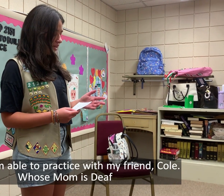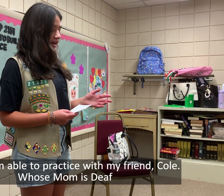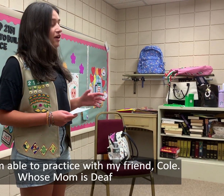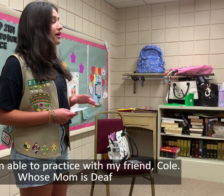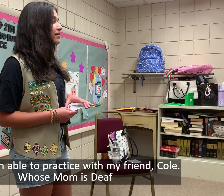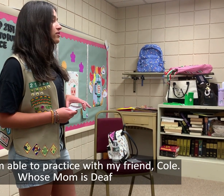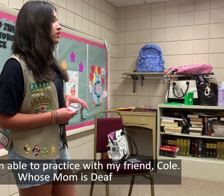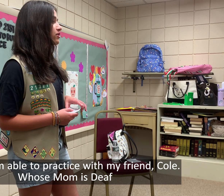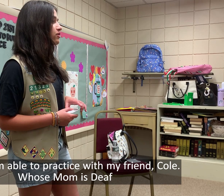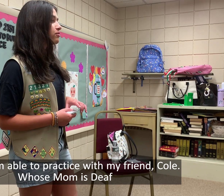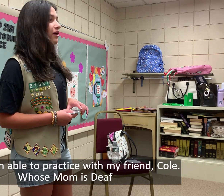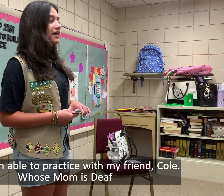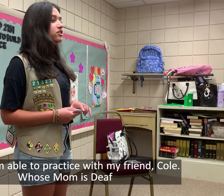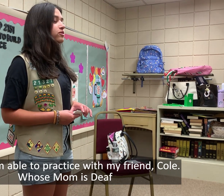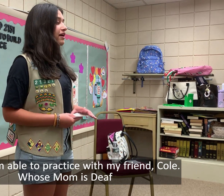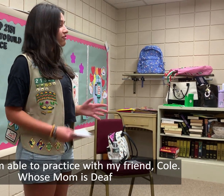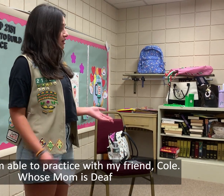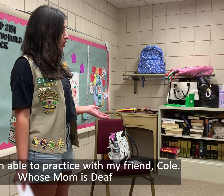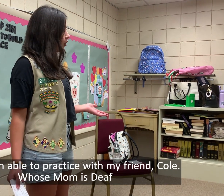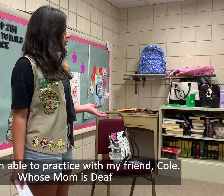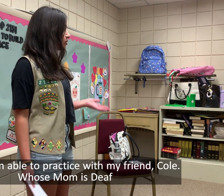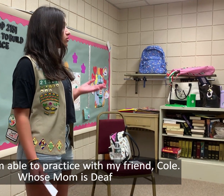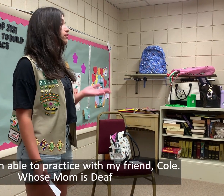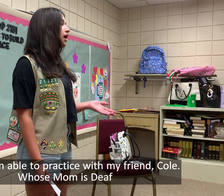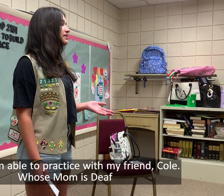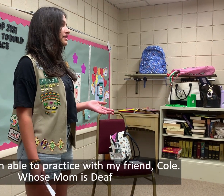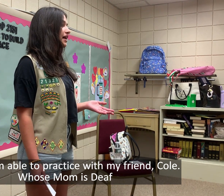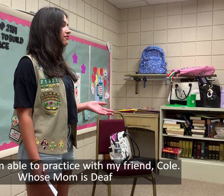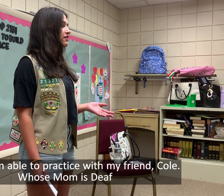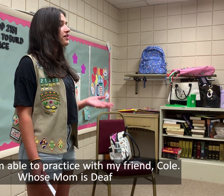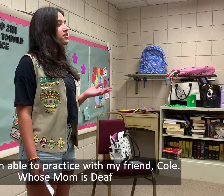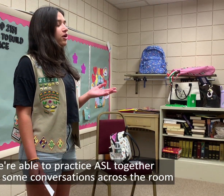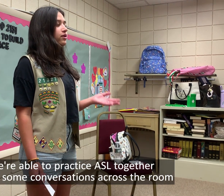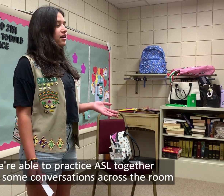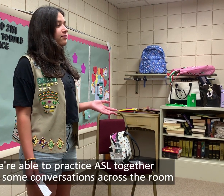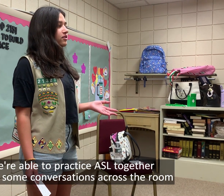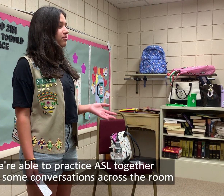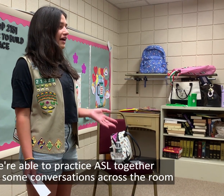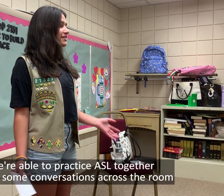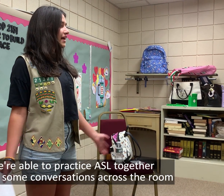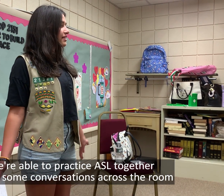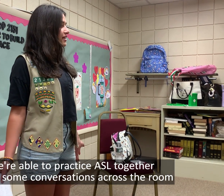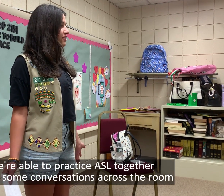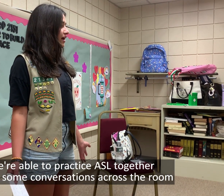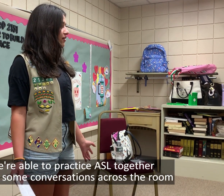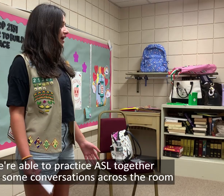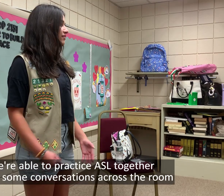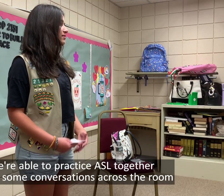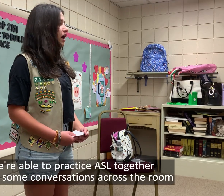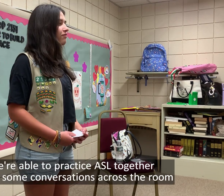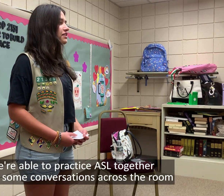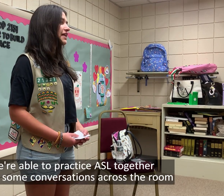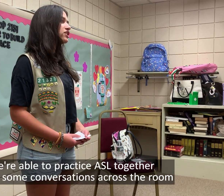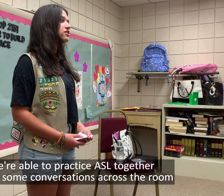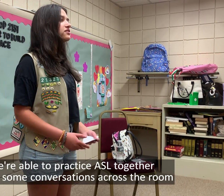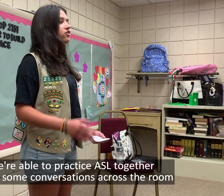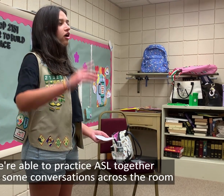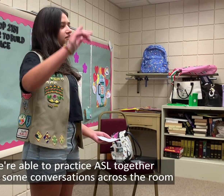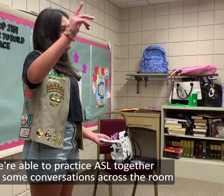now I'm able to practice with my friend Cole, whose mom is deaf. So we were able to practice ASL together and have some conversations across the